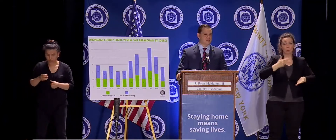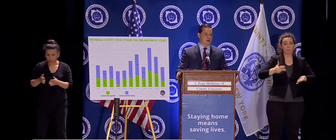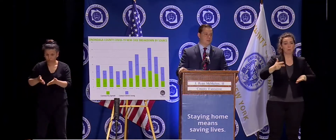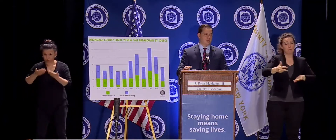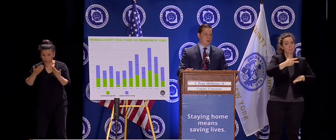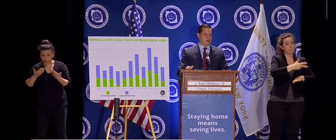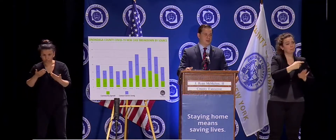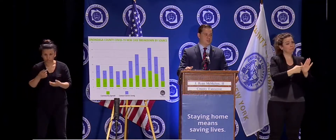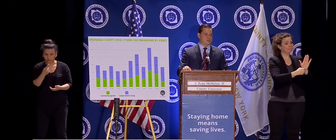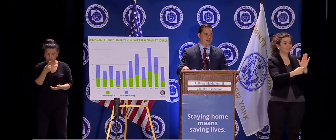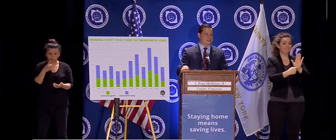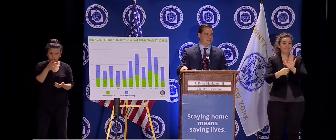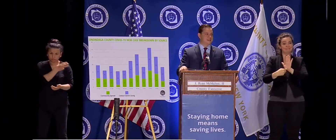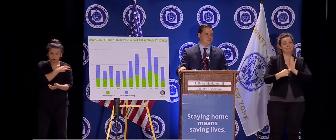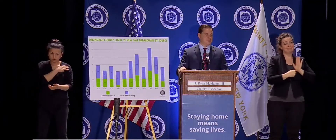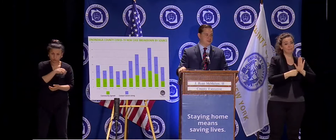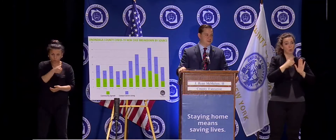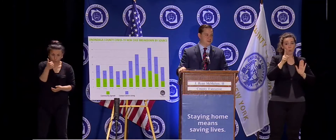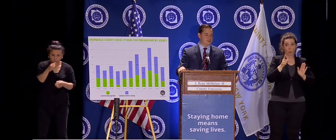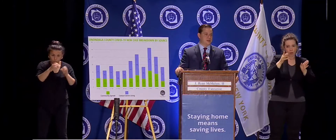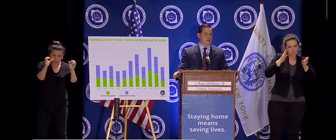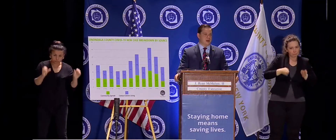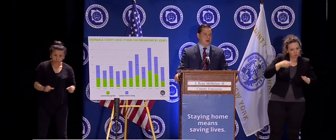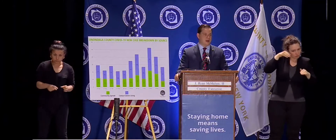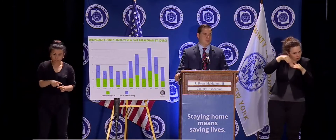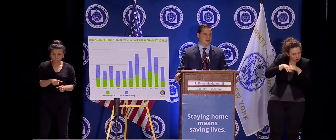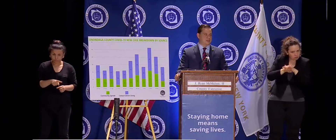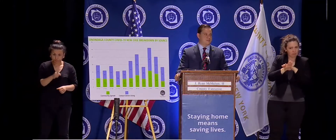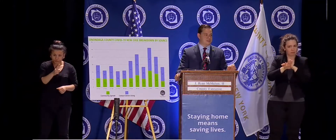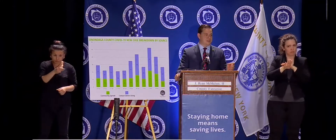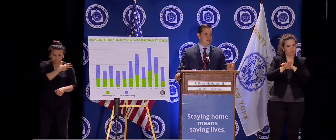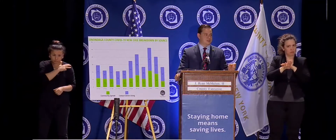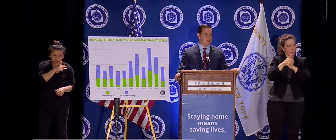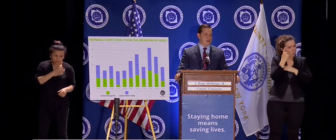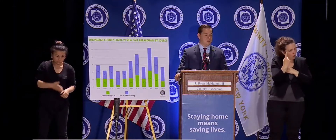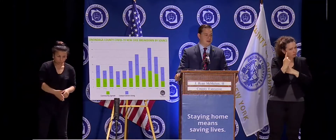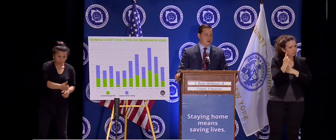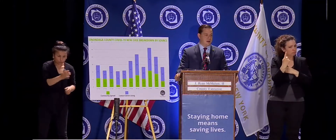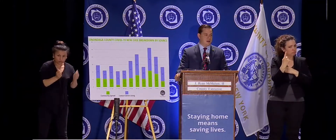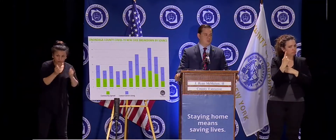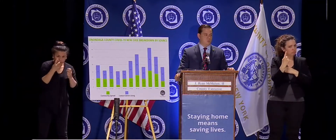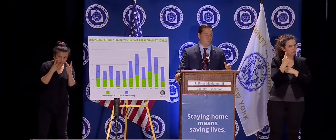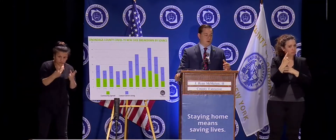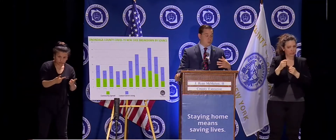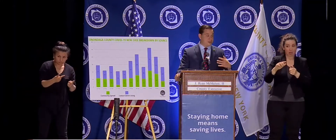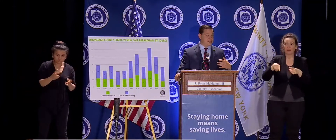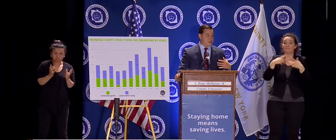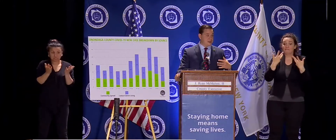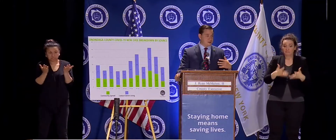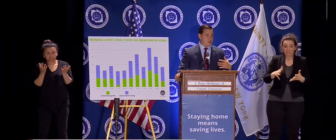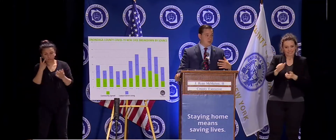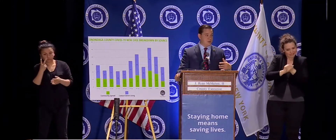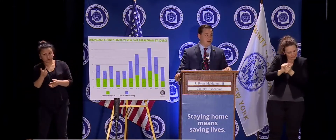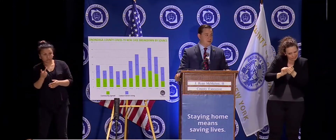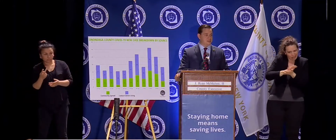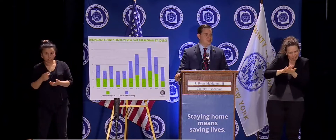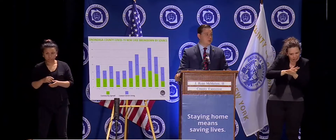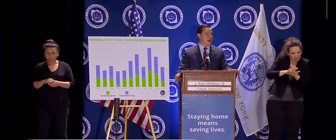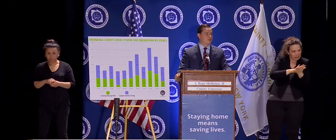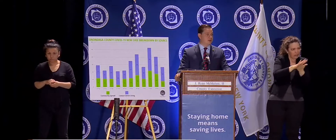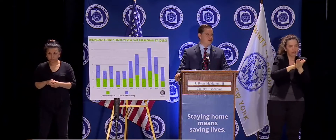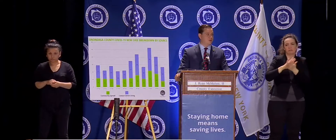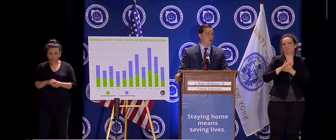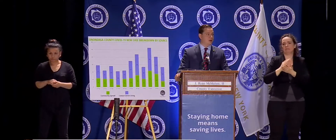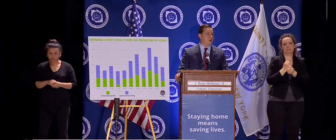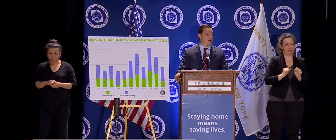to loosen up more regulations on existing businesses that are deemed essential today? Where we see it and we think it makes sense,